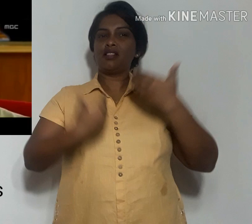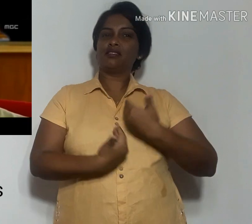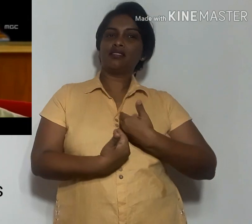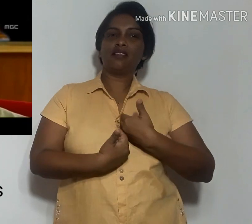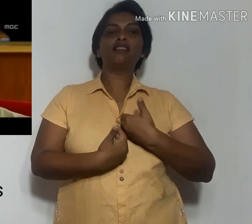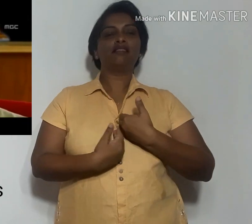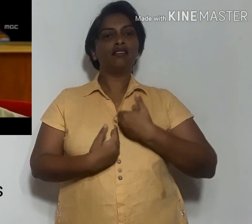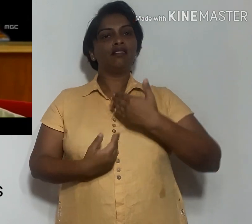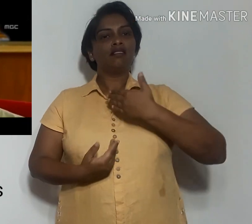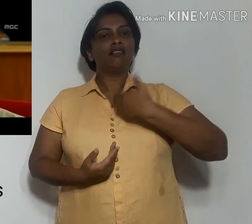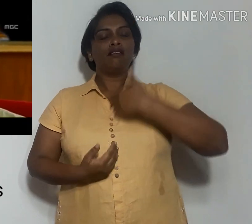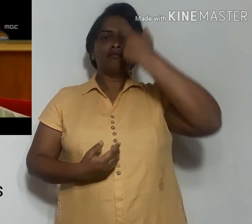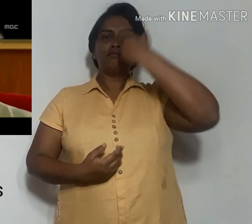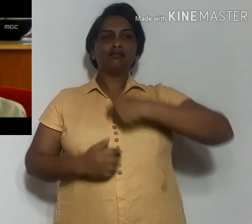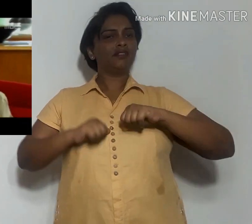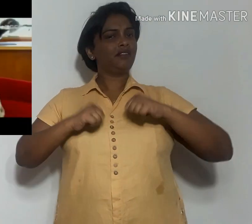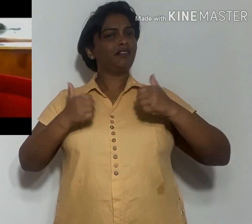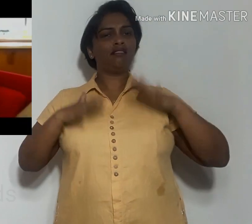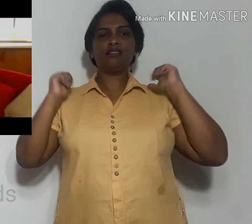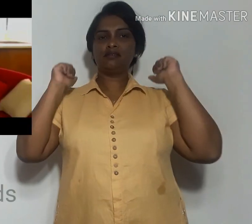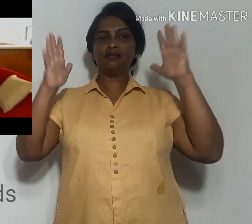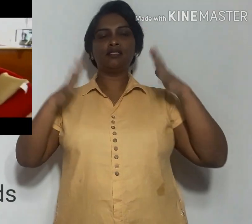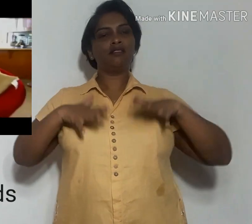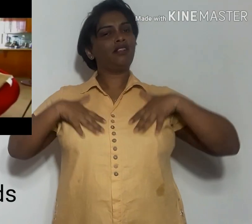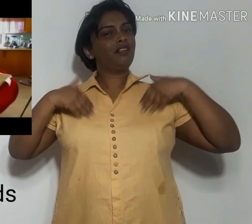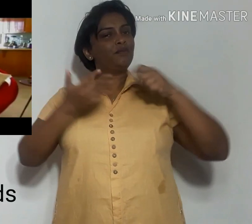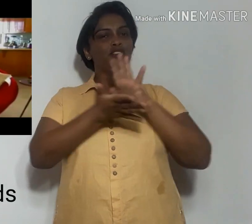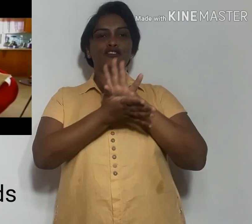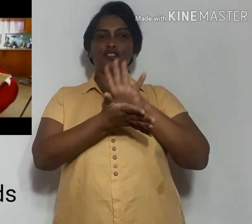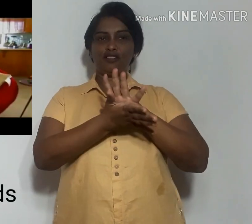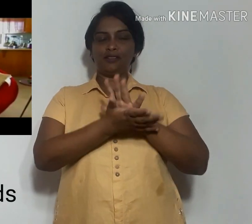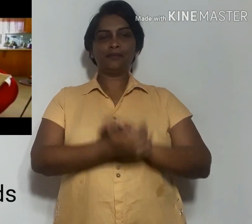life. I am happy.